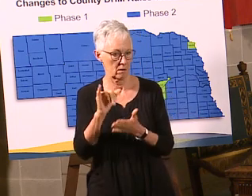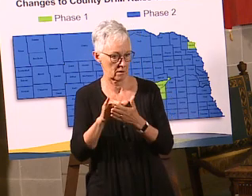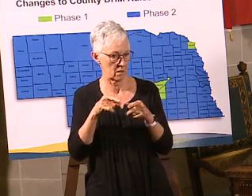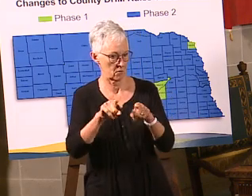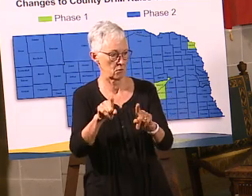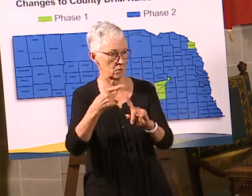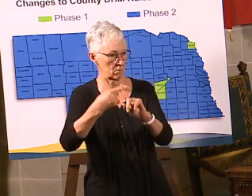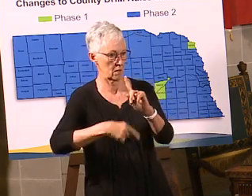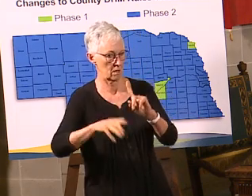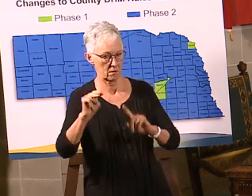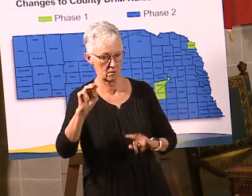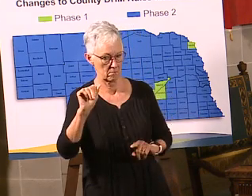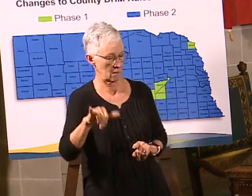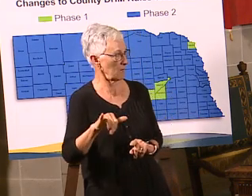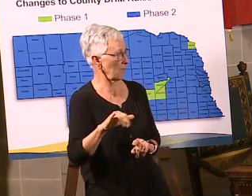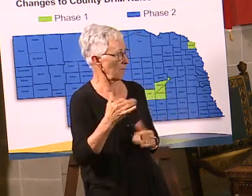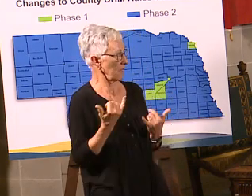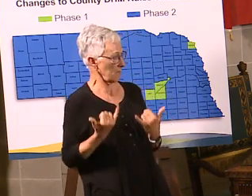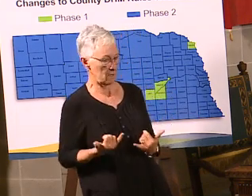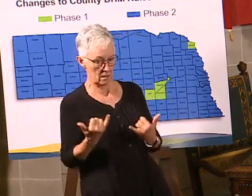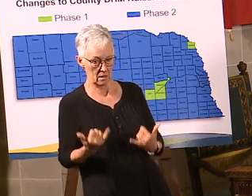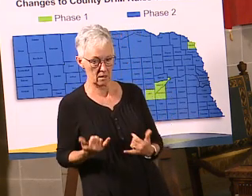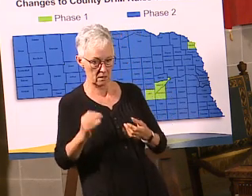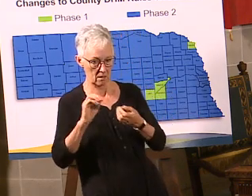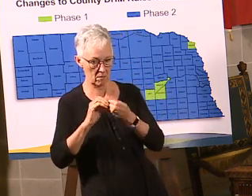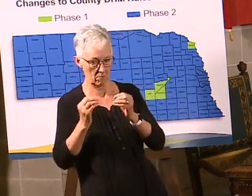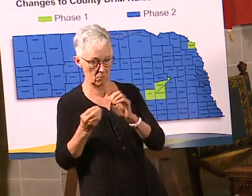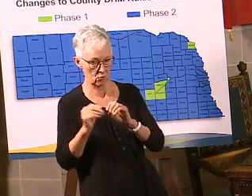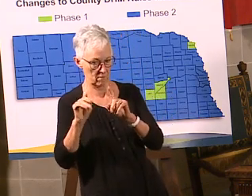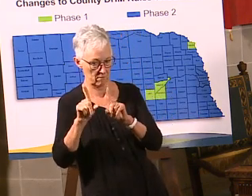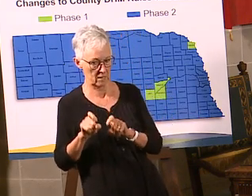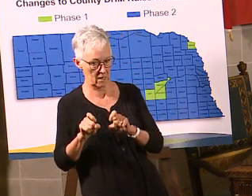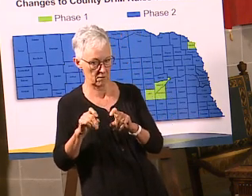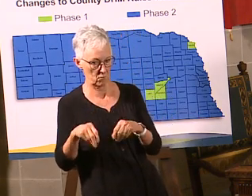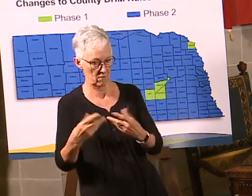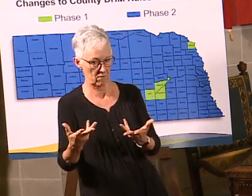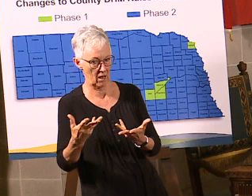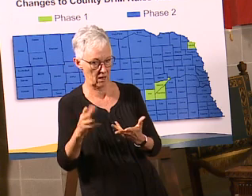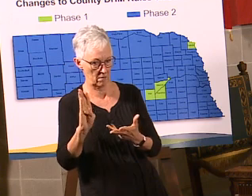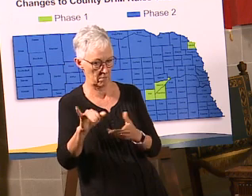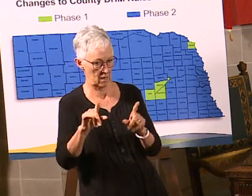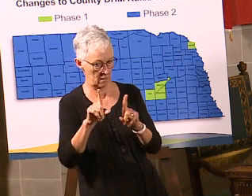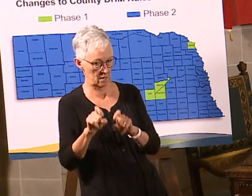have to get back to you, Martha, with regard to that current testing data list. Dr. Antone, you got it?